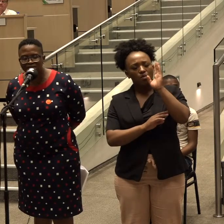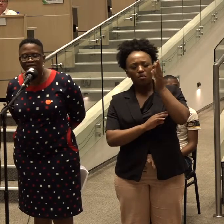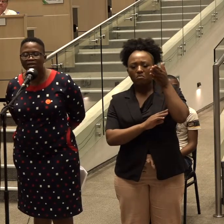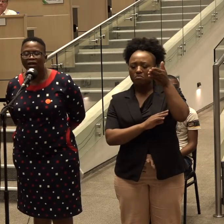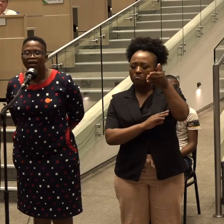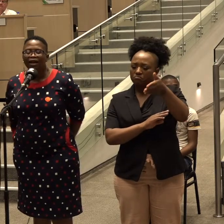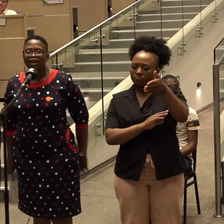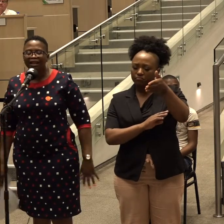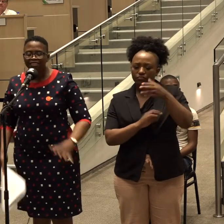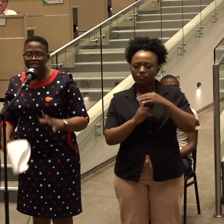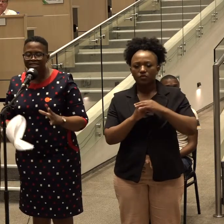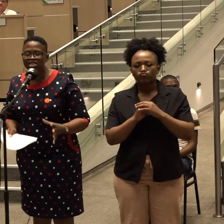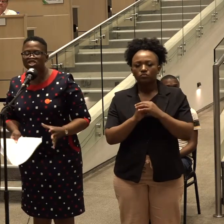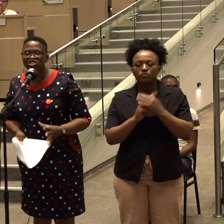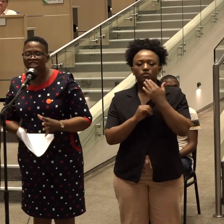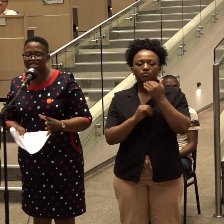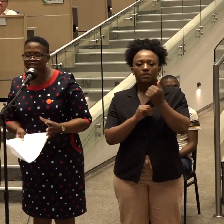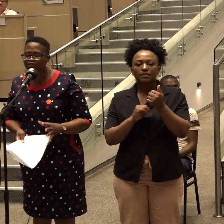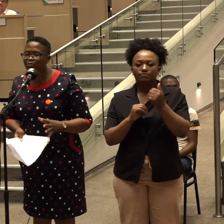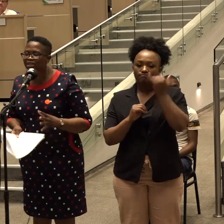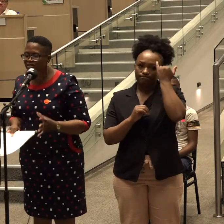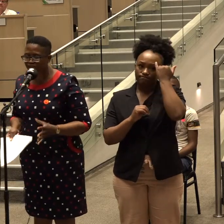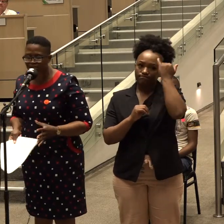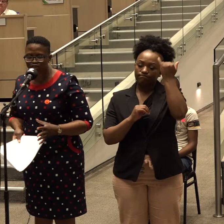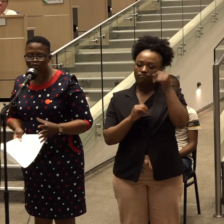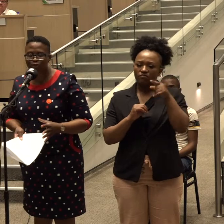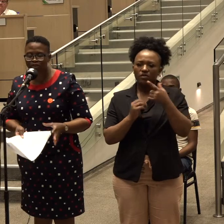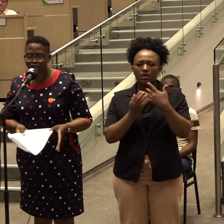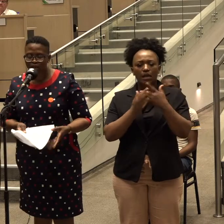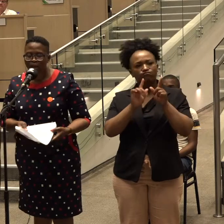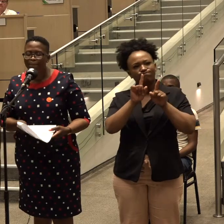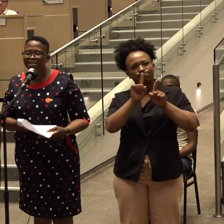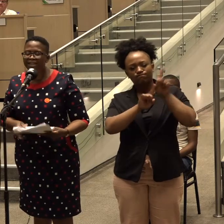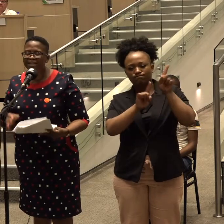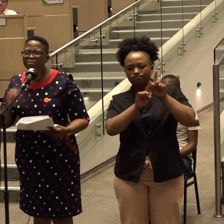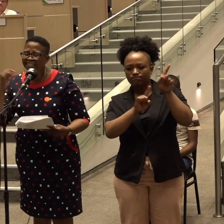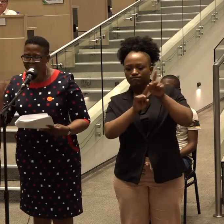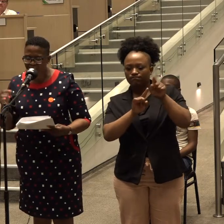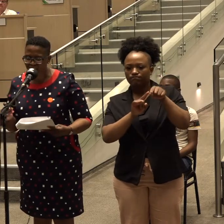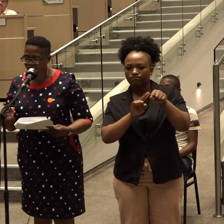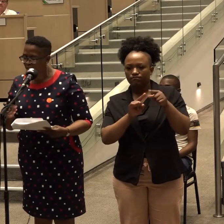please let this initiative be successful